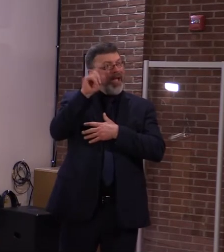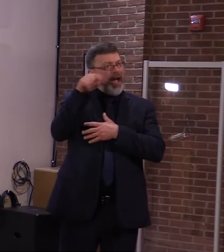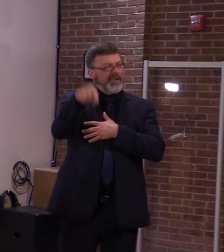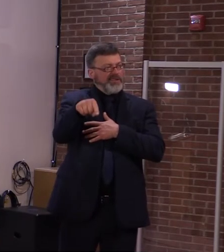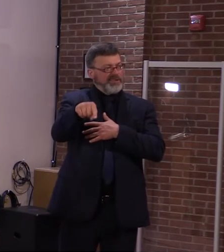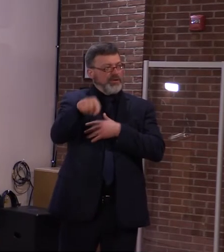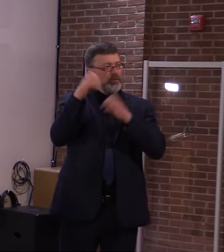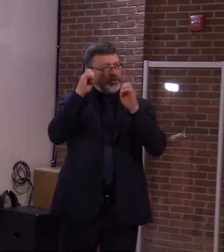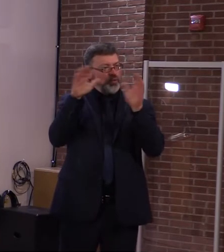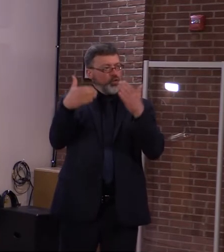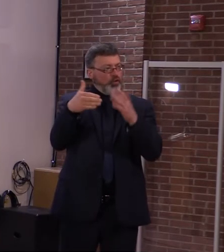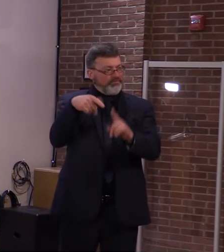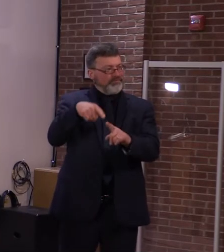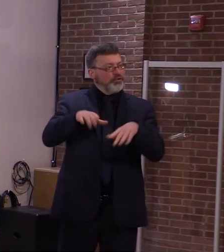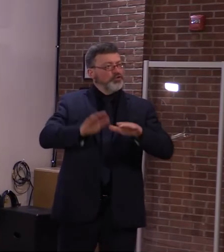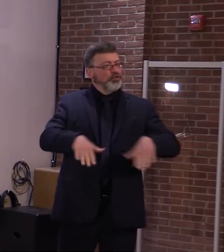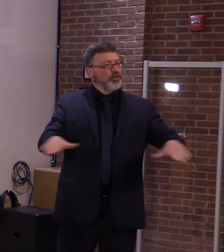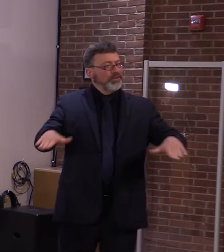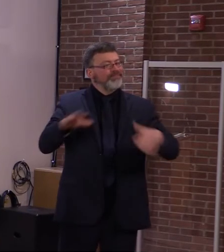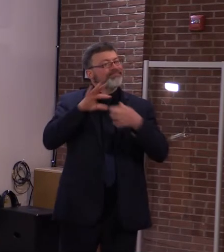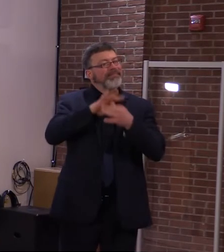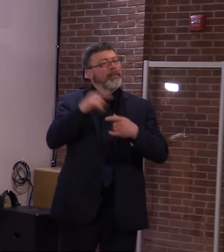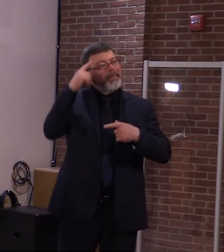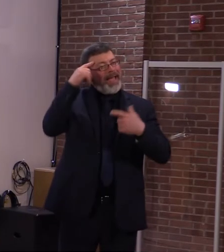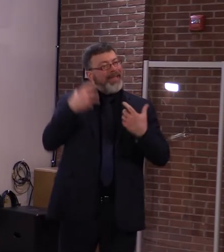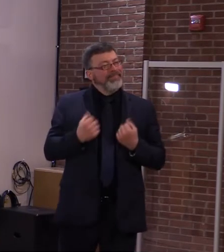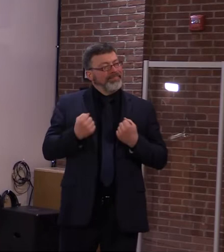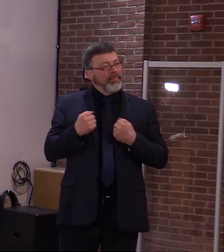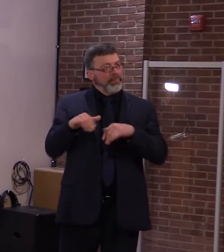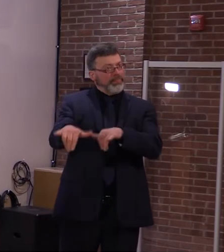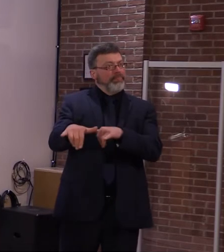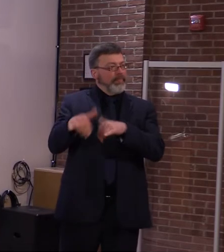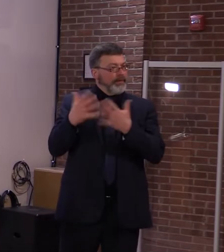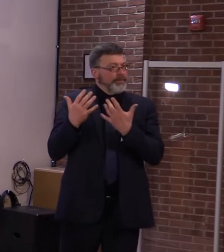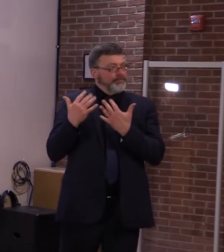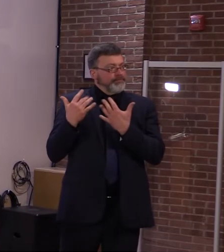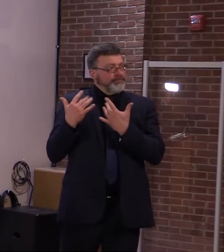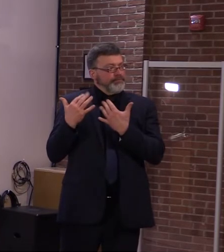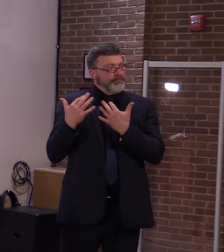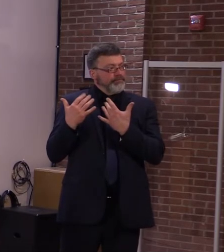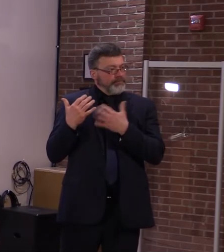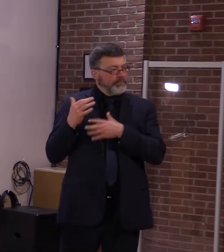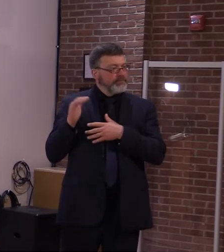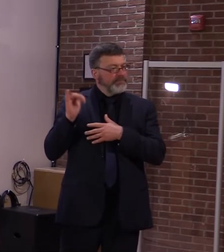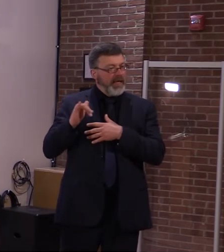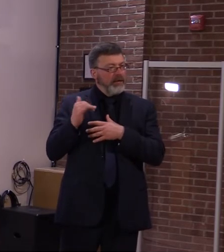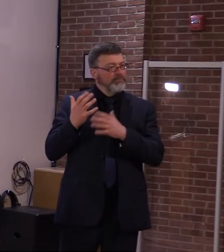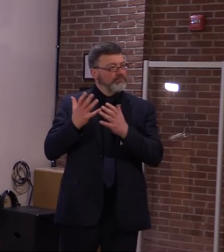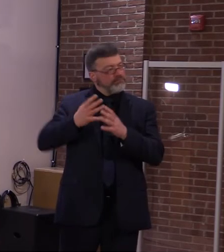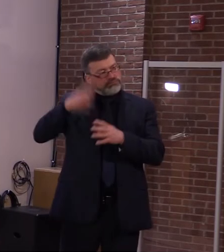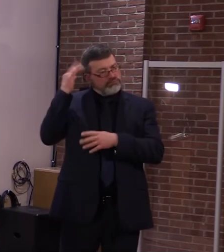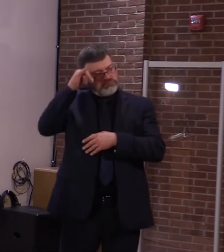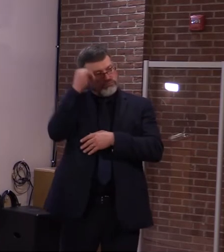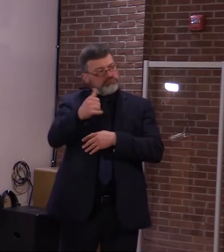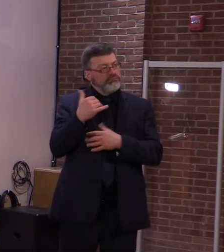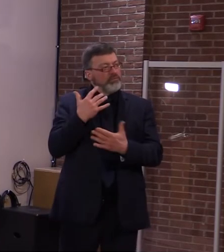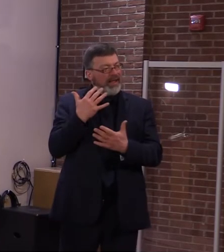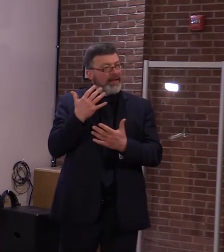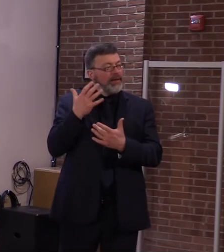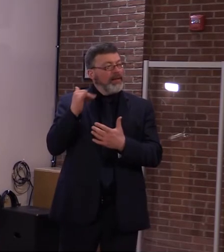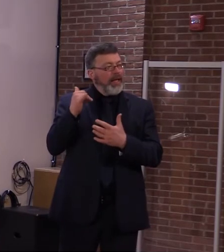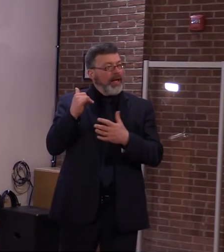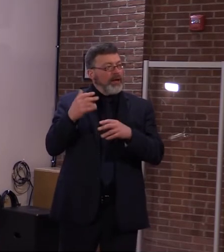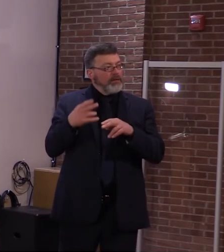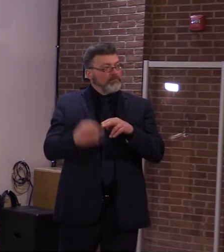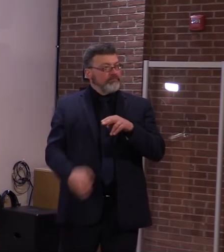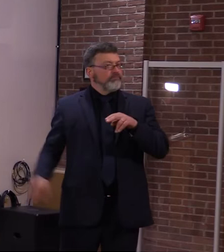hearing, Dr. Ritu, who's on the call, he said these wait times are an issue that have kind of fluctuated even before the pandemic. But with